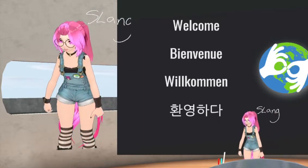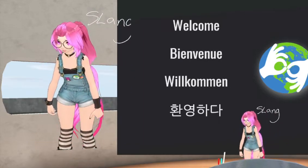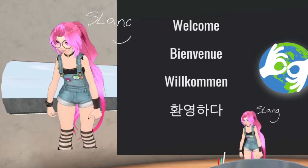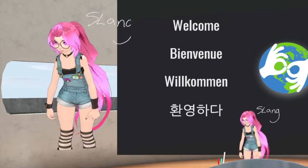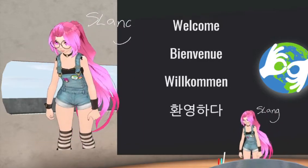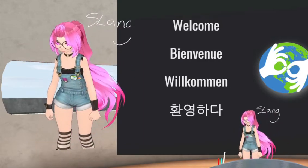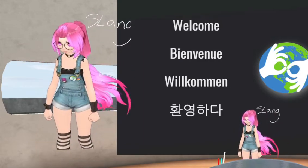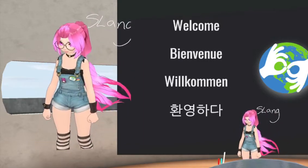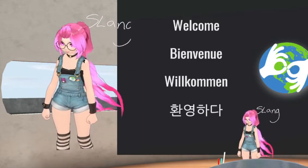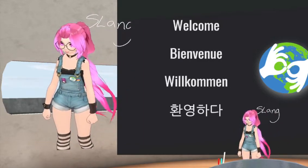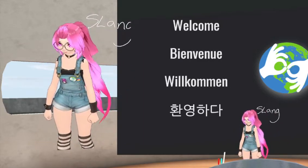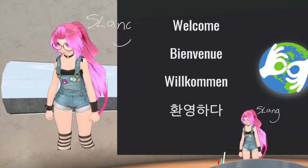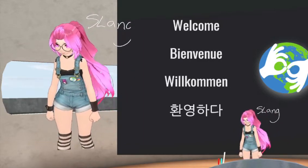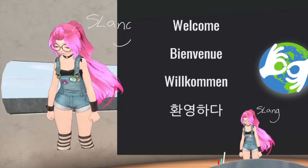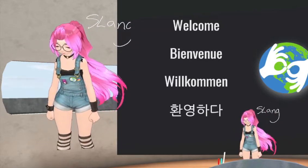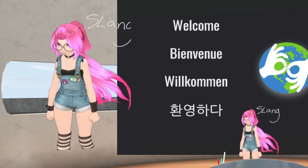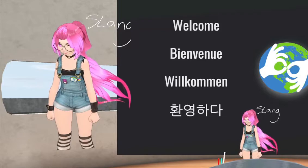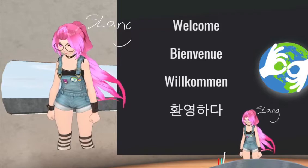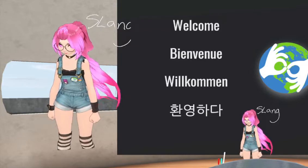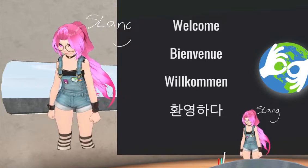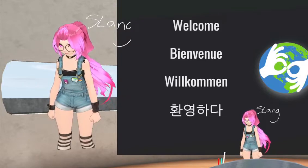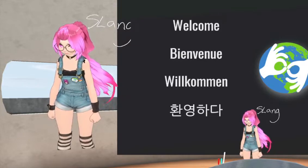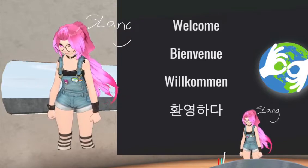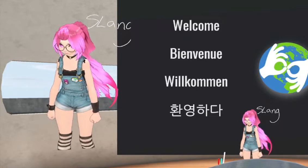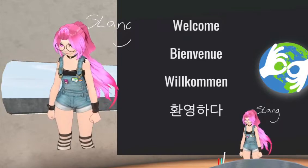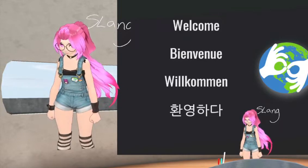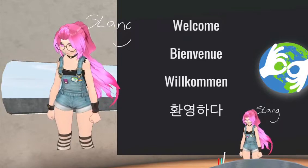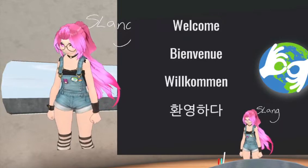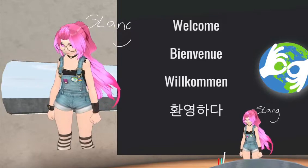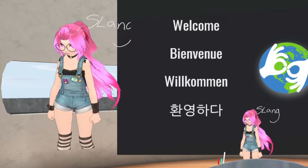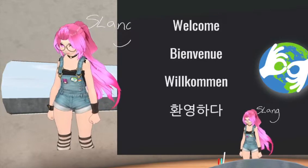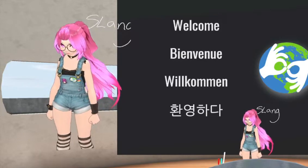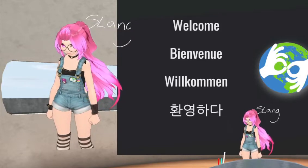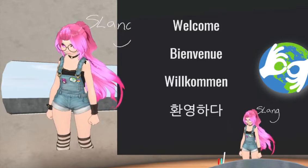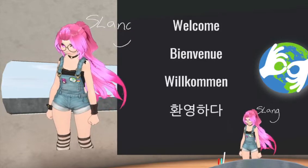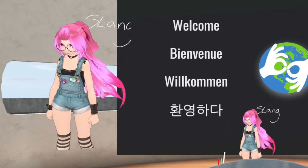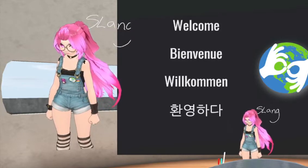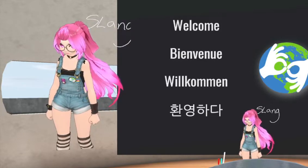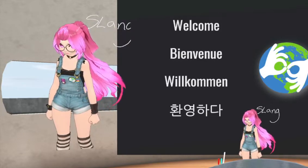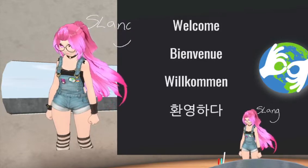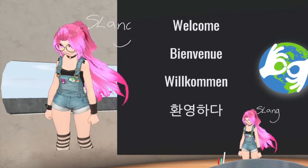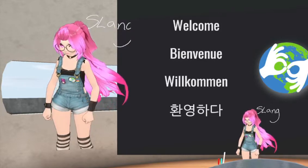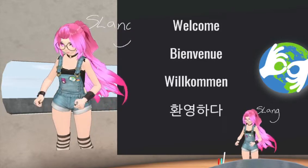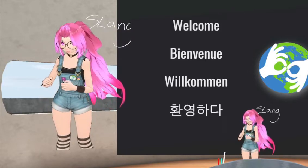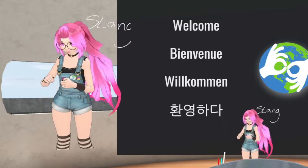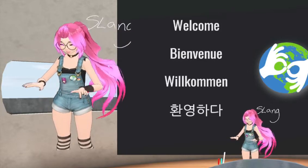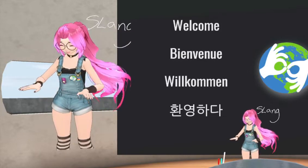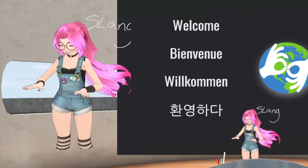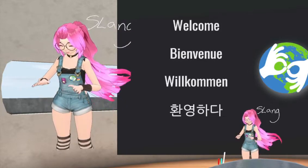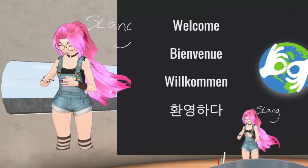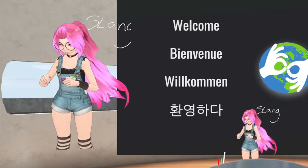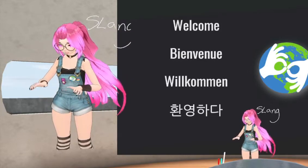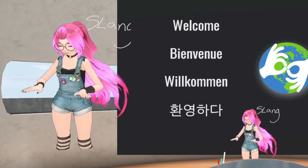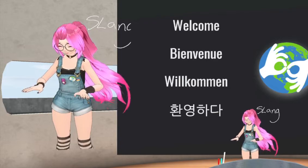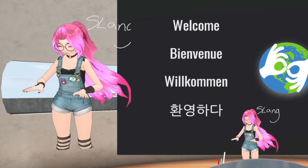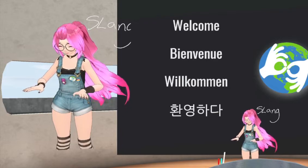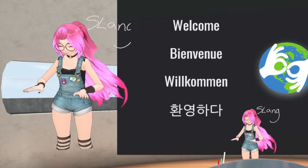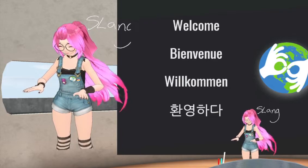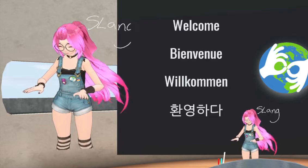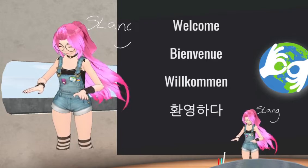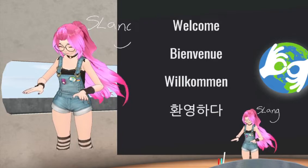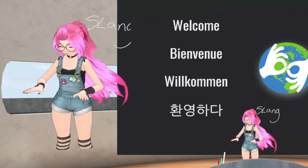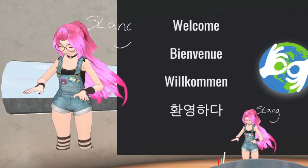in particular. But if you sit down before you ask it and you're like, this might be rude, then maybe just ask yourself